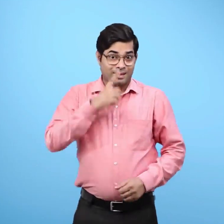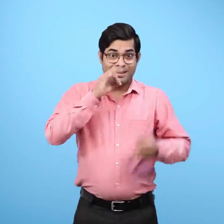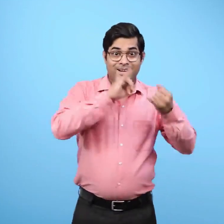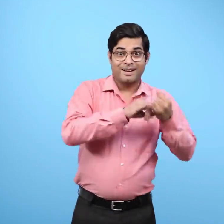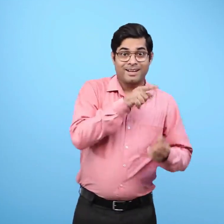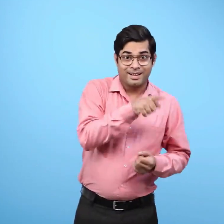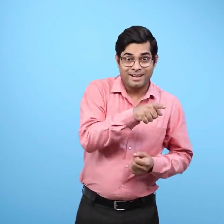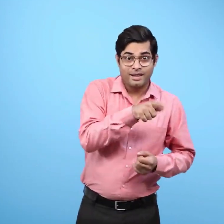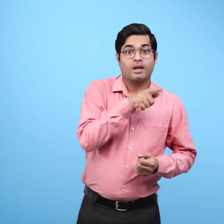Shaila replies,